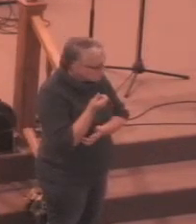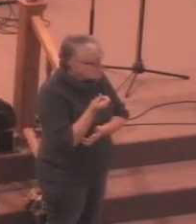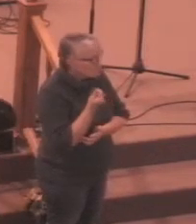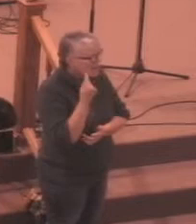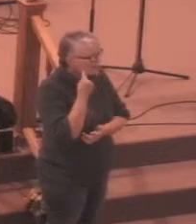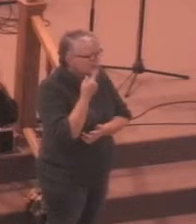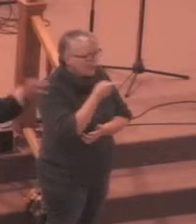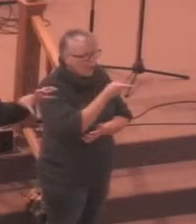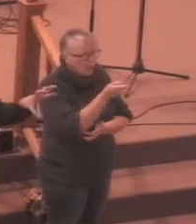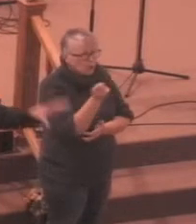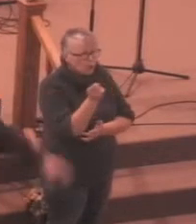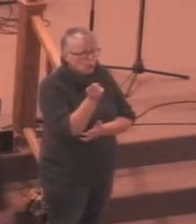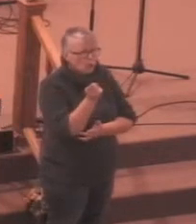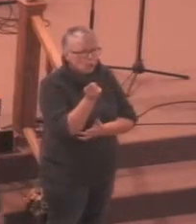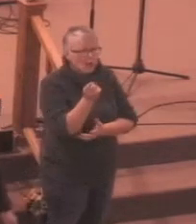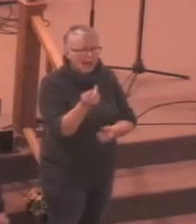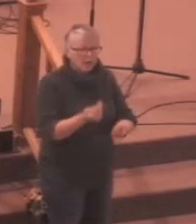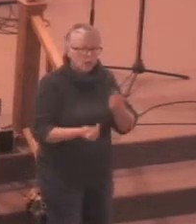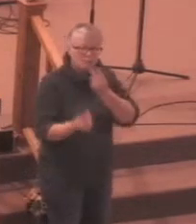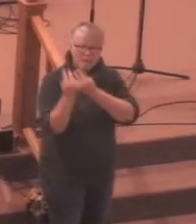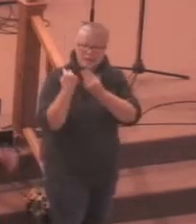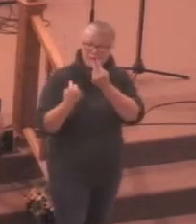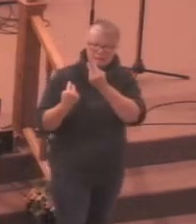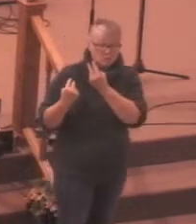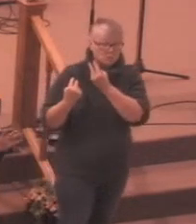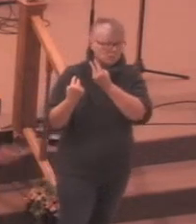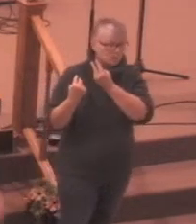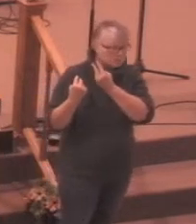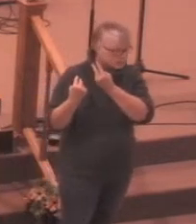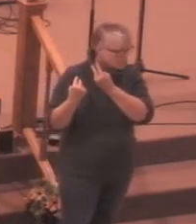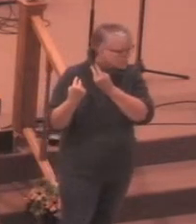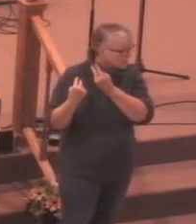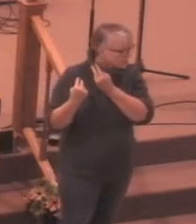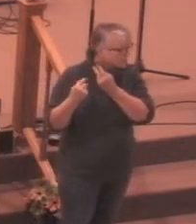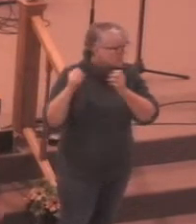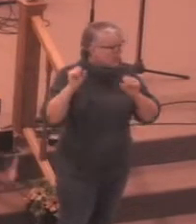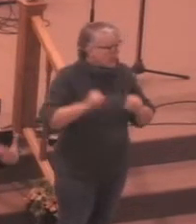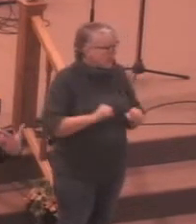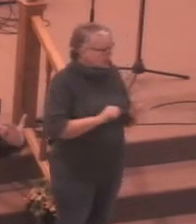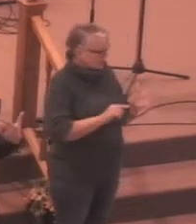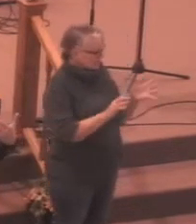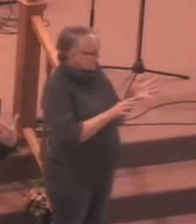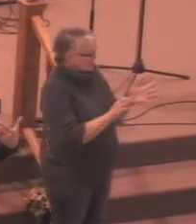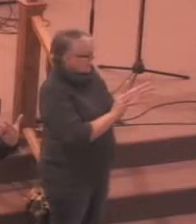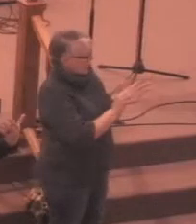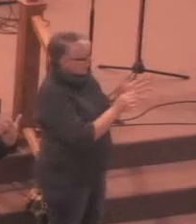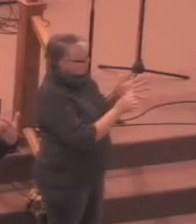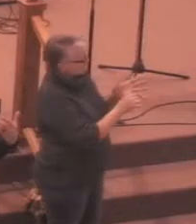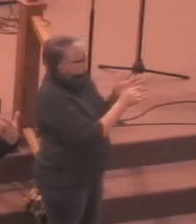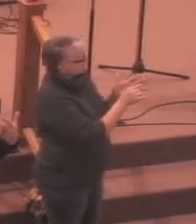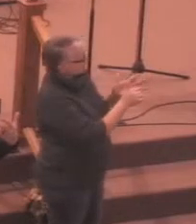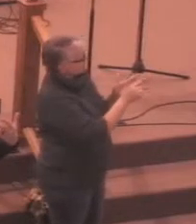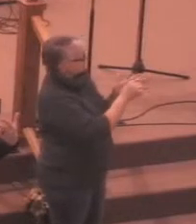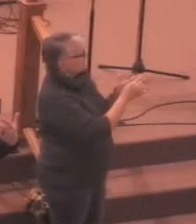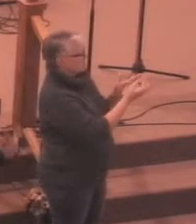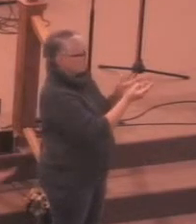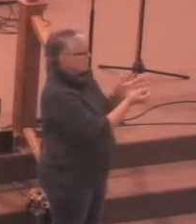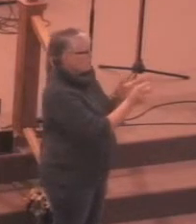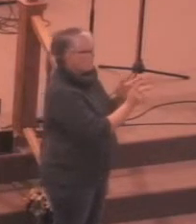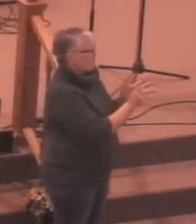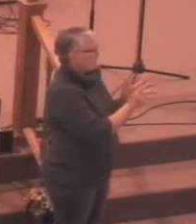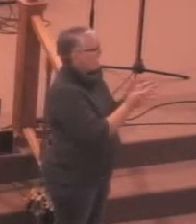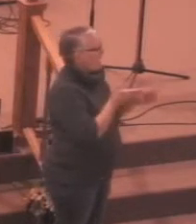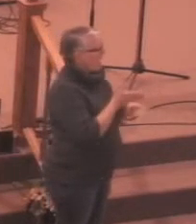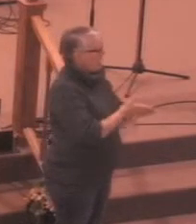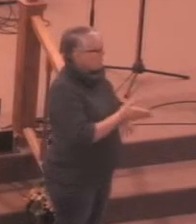head runs back to my past. I can think and I can count on one hand since I've accepted